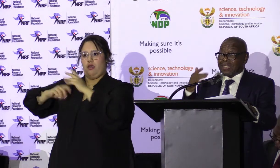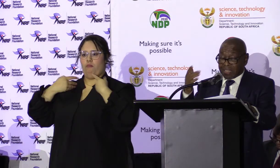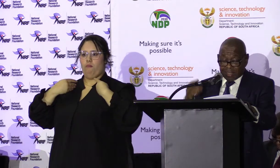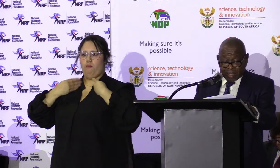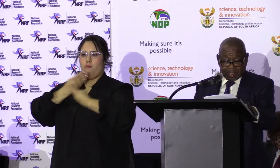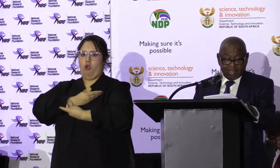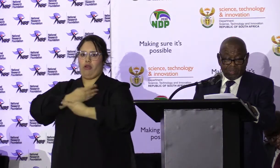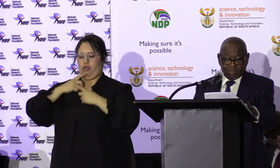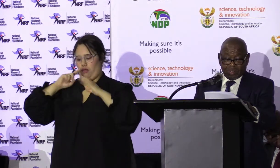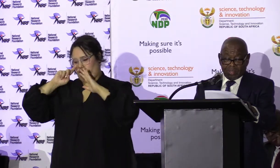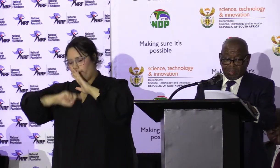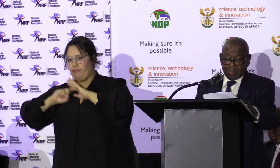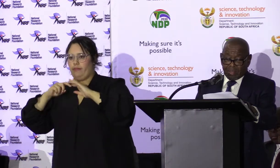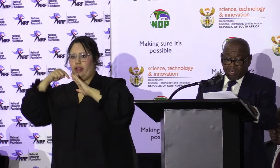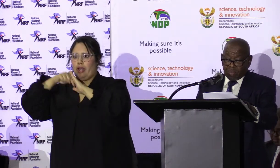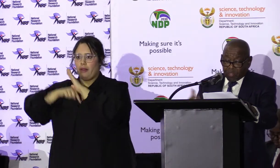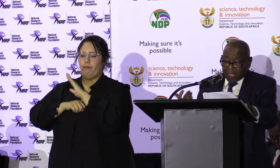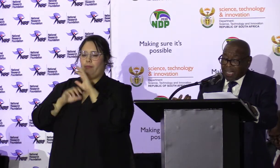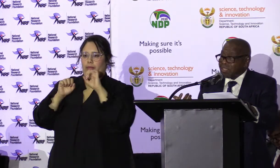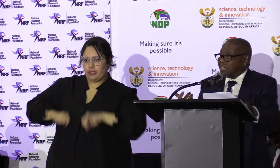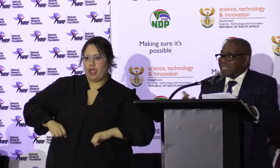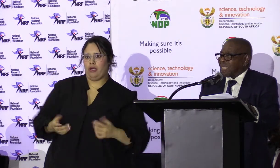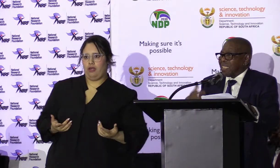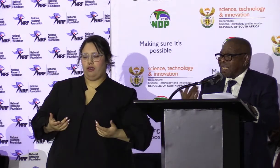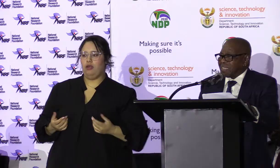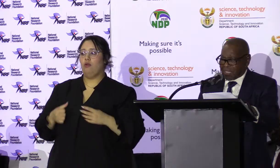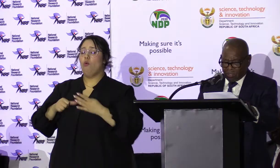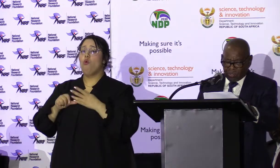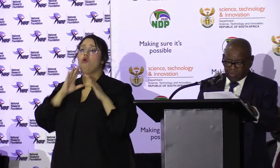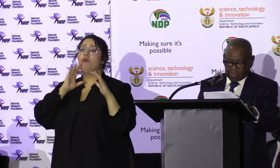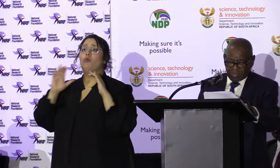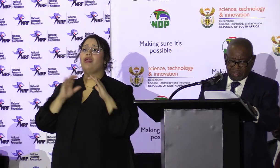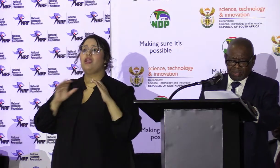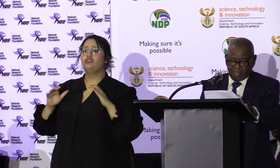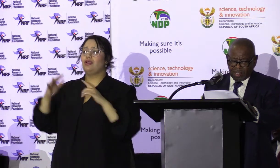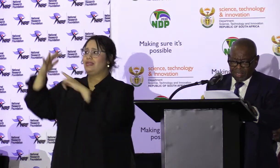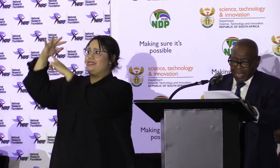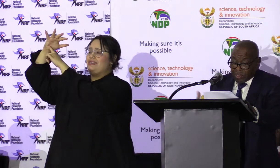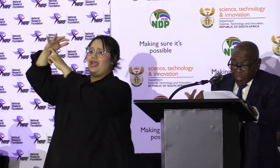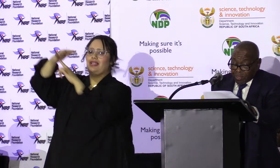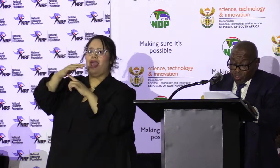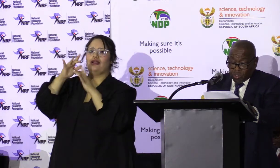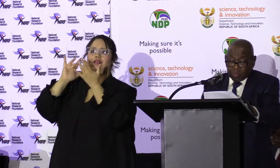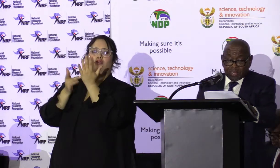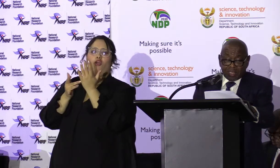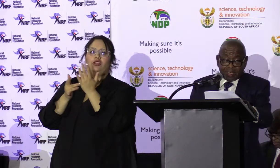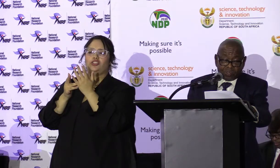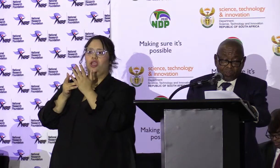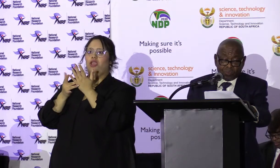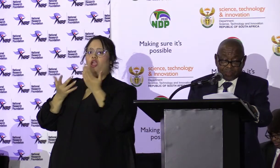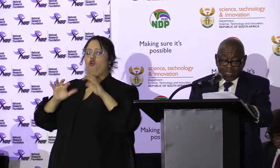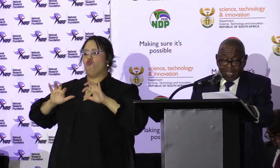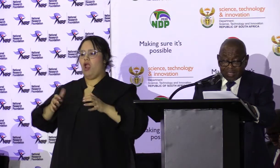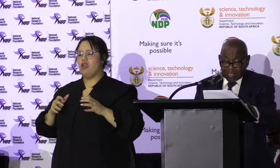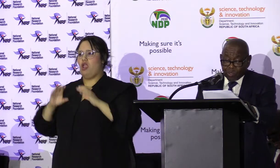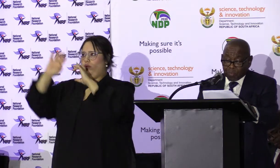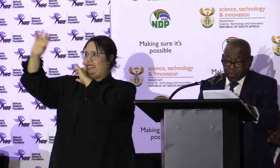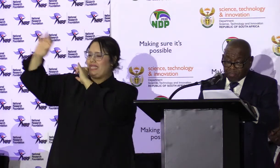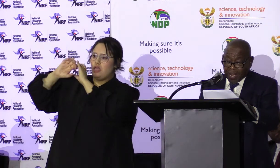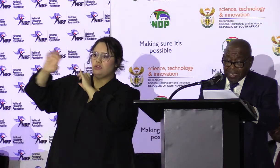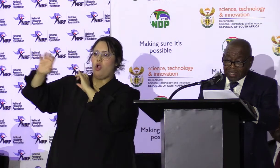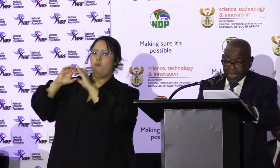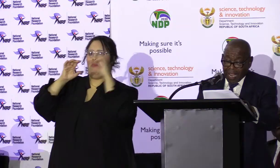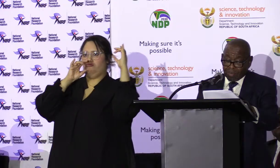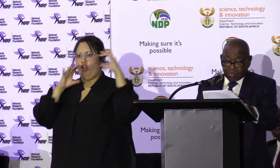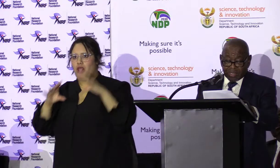scanning and the details and all that. Communication, satellite technologies, radio astronomy telescopes, that's